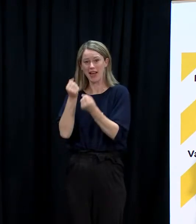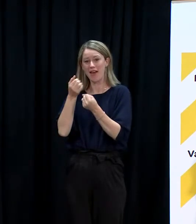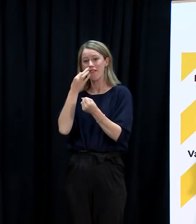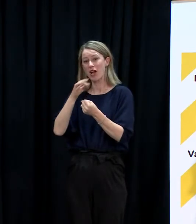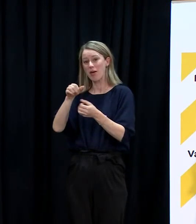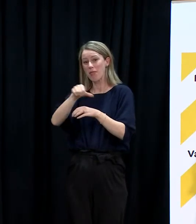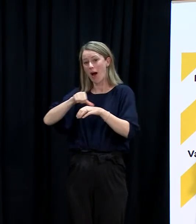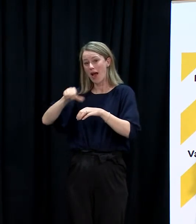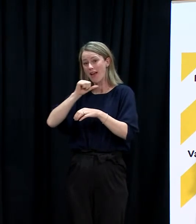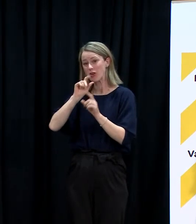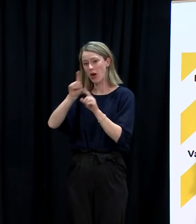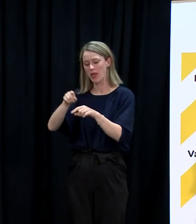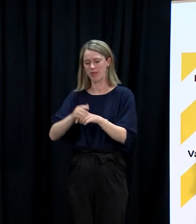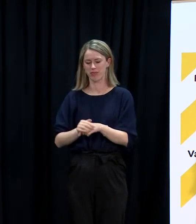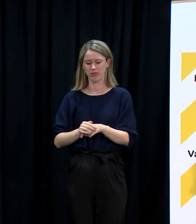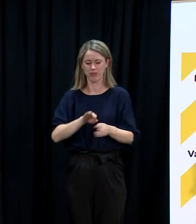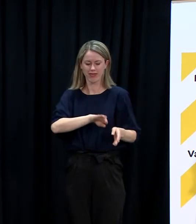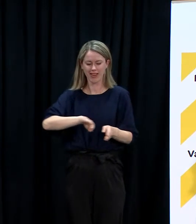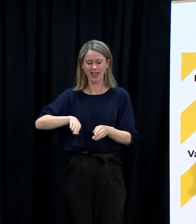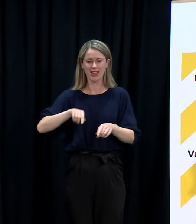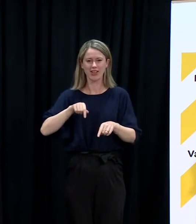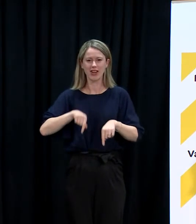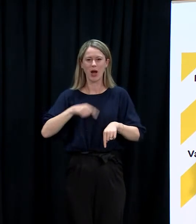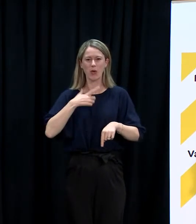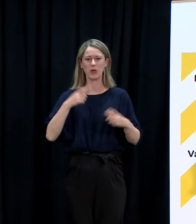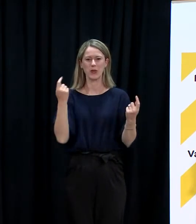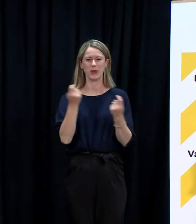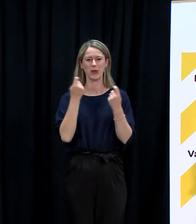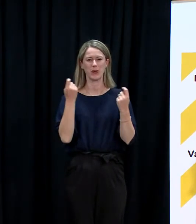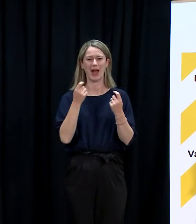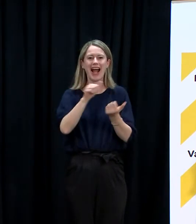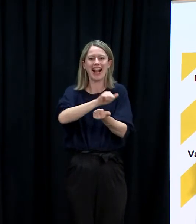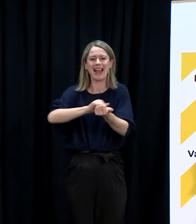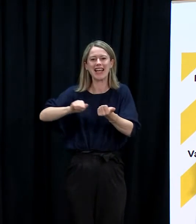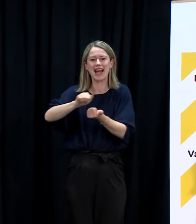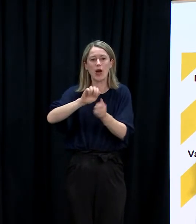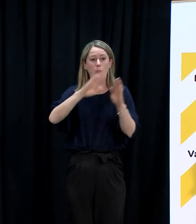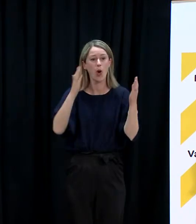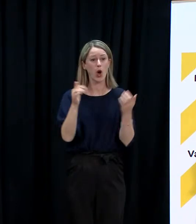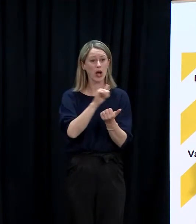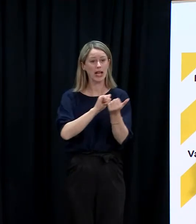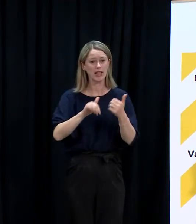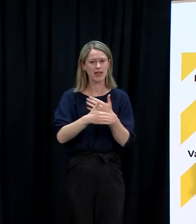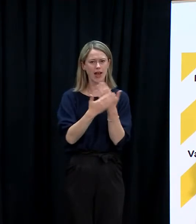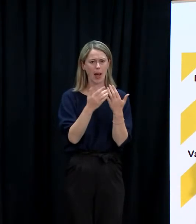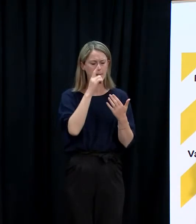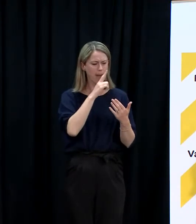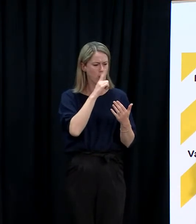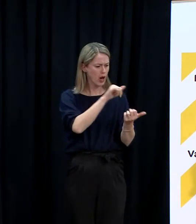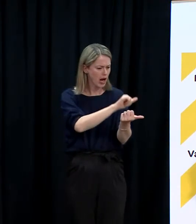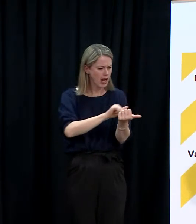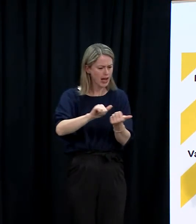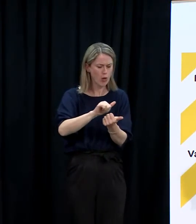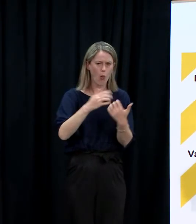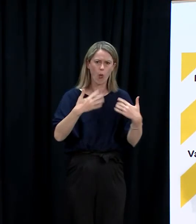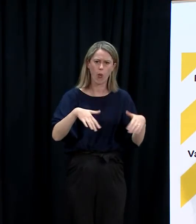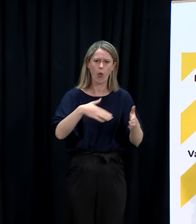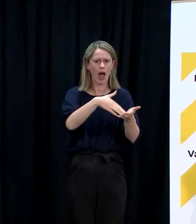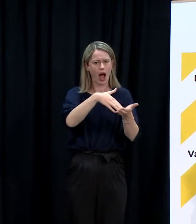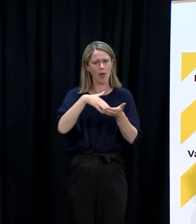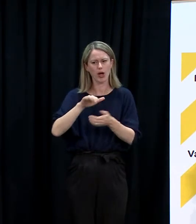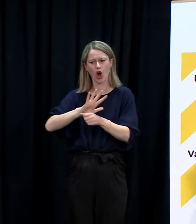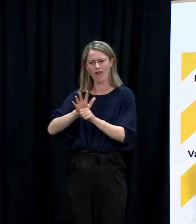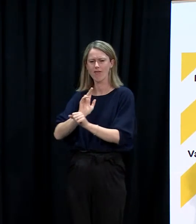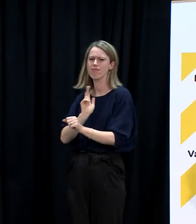have a shout out. It is World Cleaners Day. So a very big thank you to our cleaners. They are actually integral to our COVID-19 response as